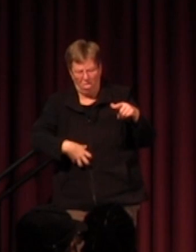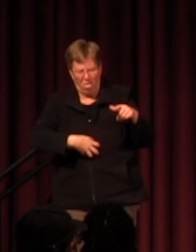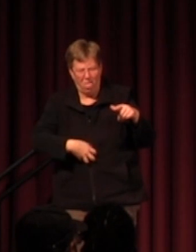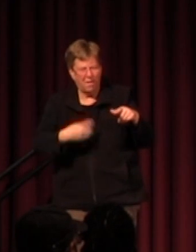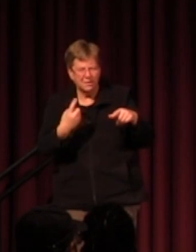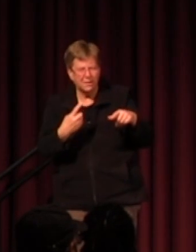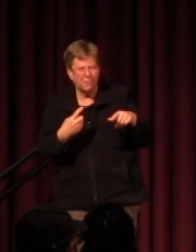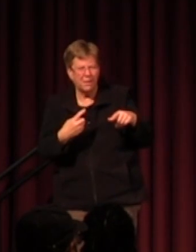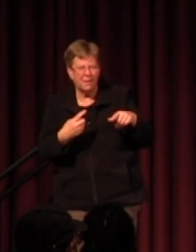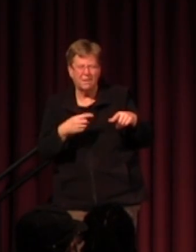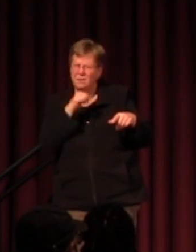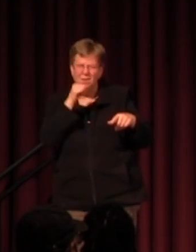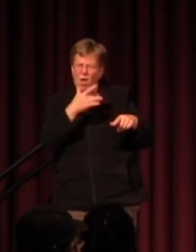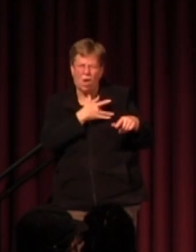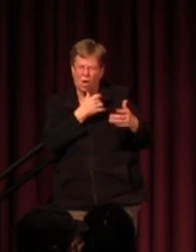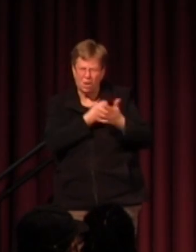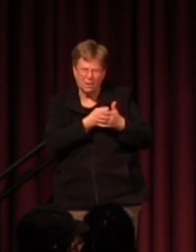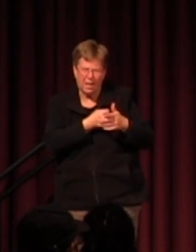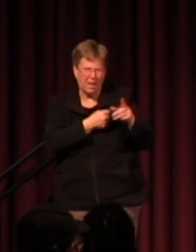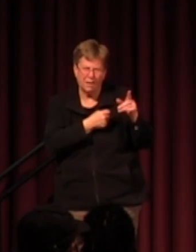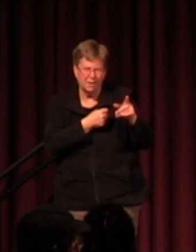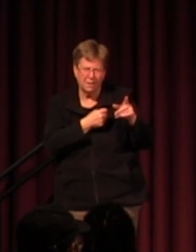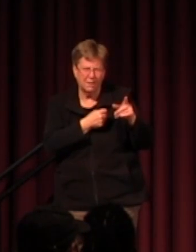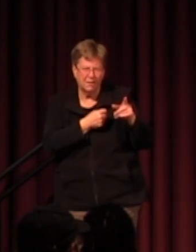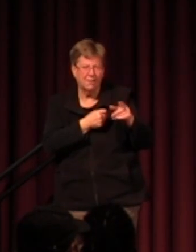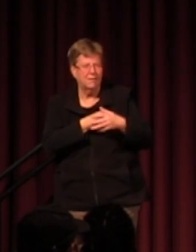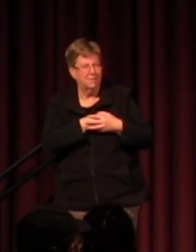Are you sure it's not something else?